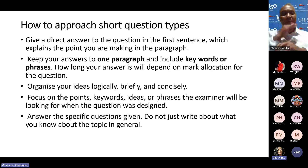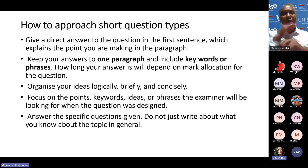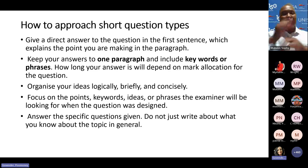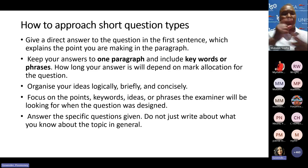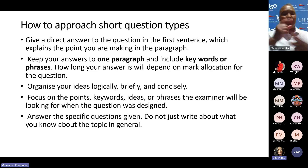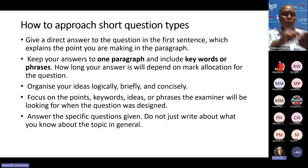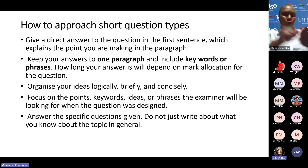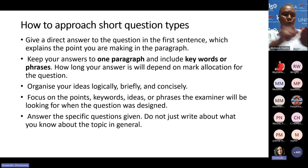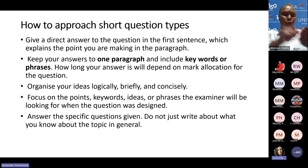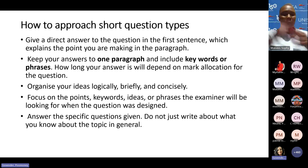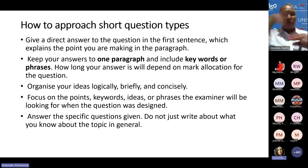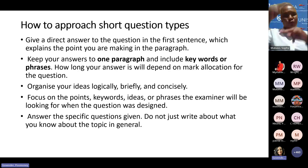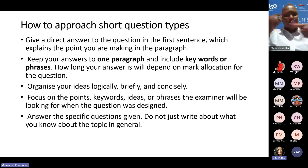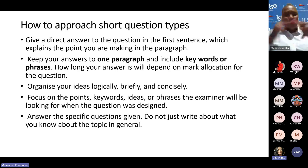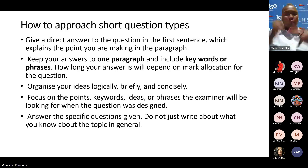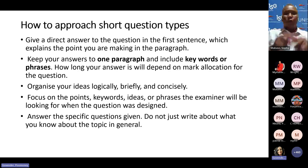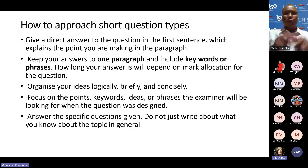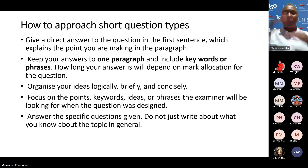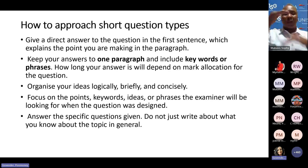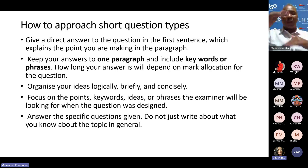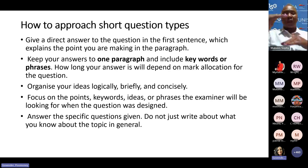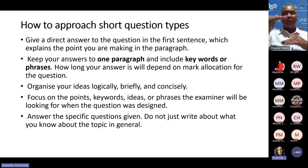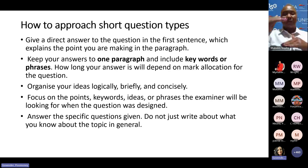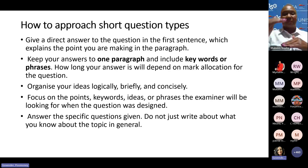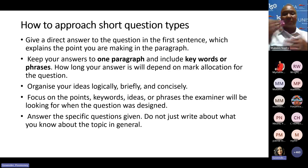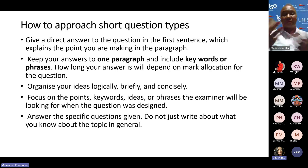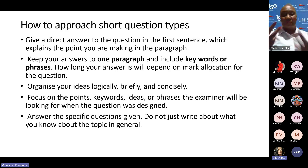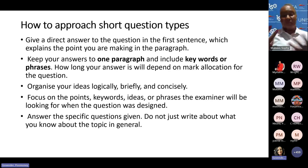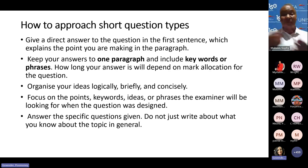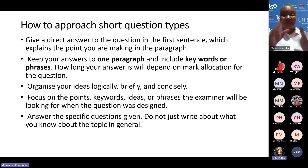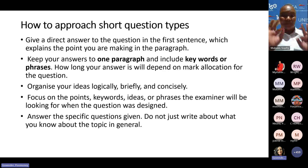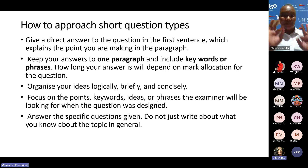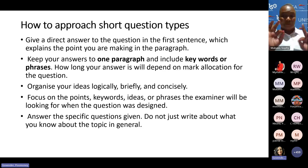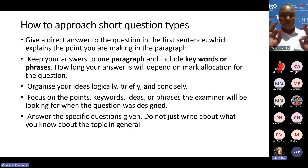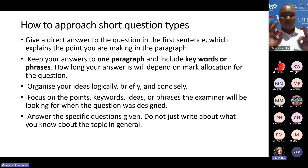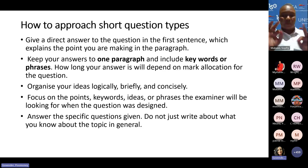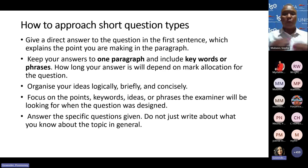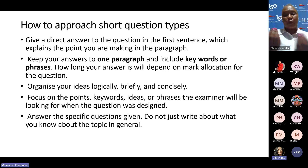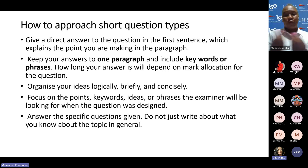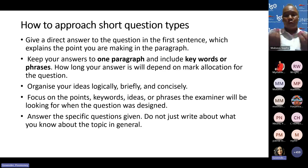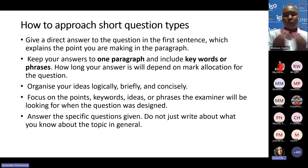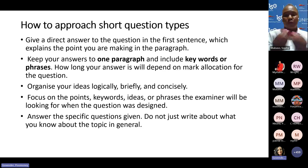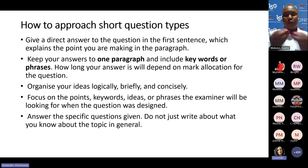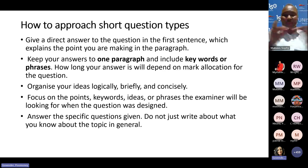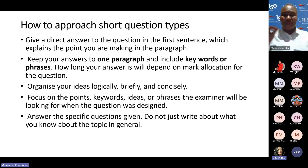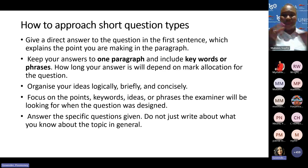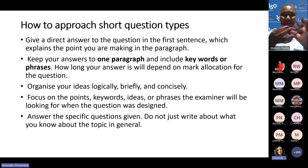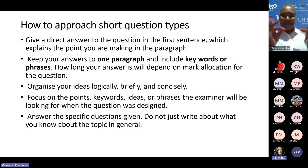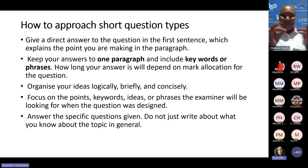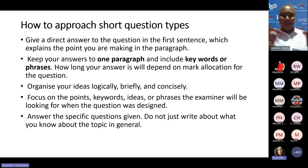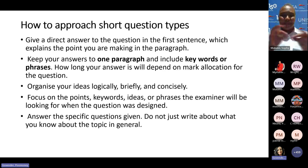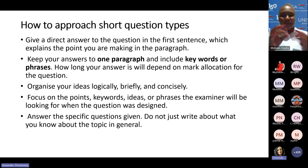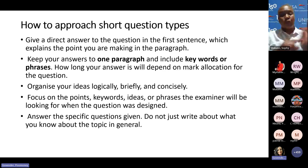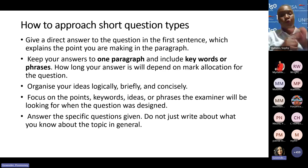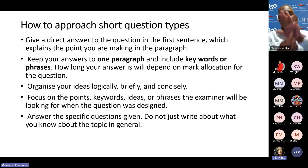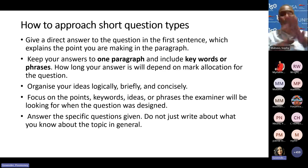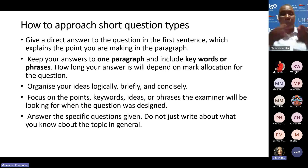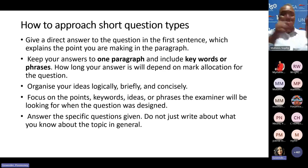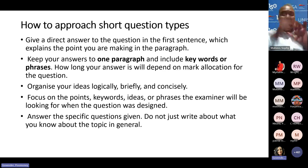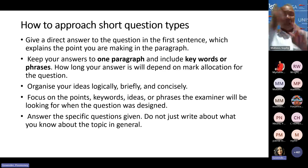writing a short paragraph, in other words, right? Or a few sentences. But you need to show the marker or the